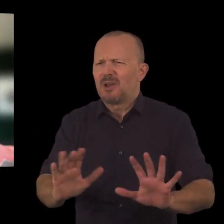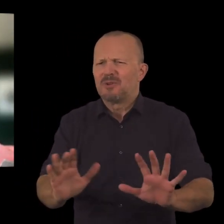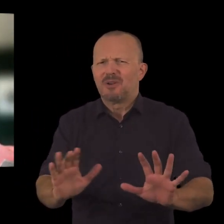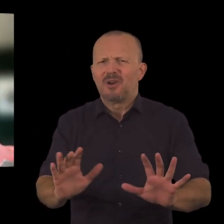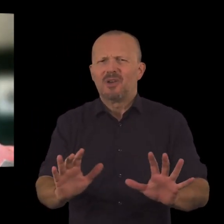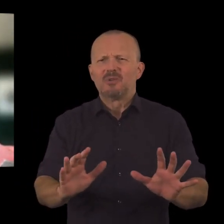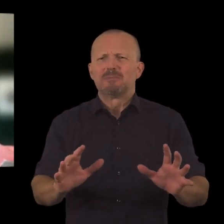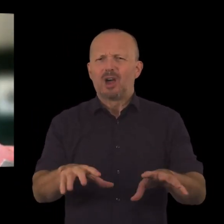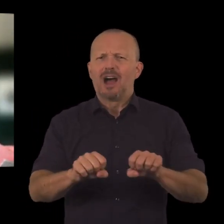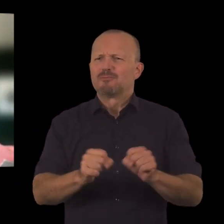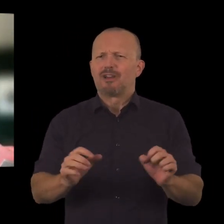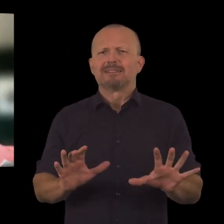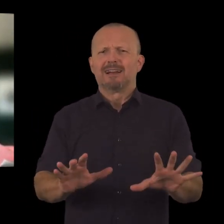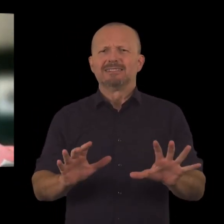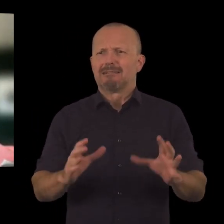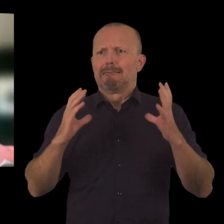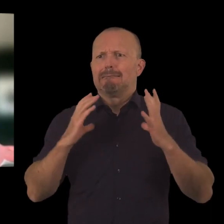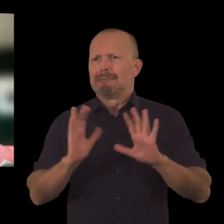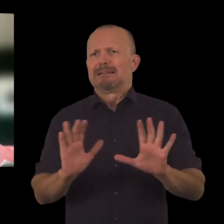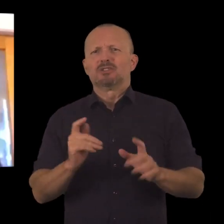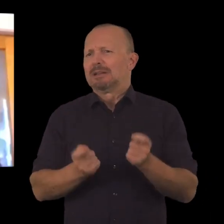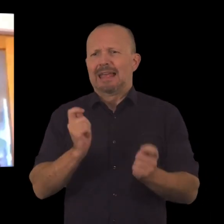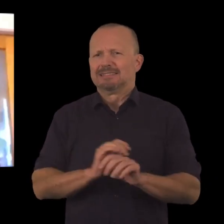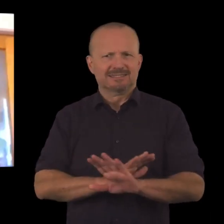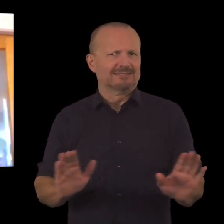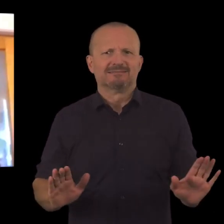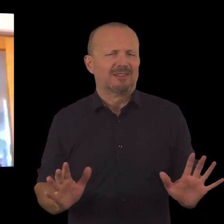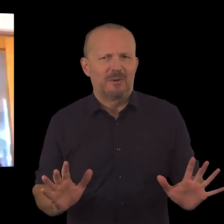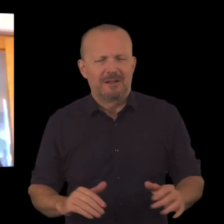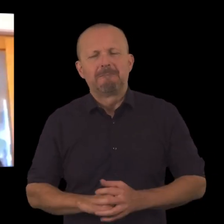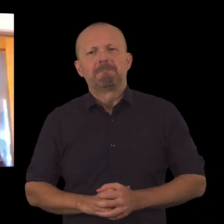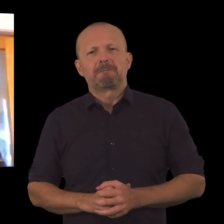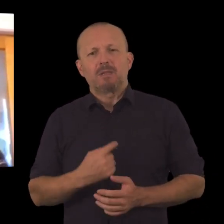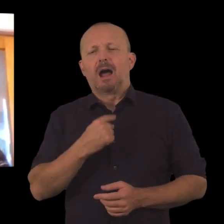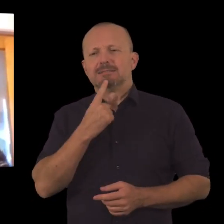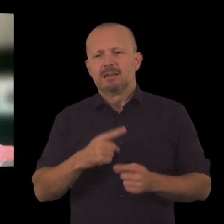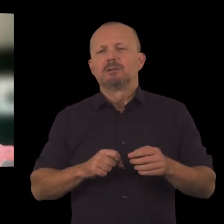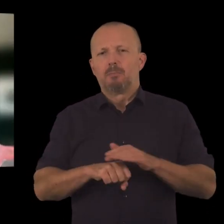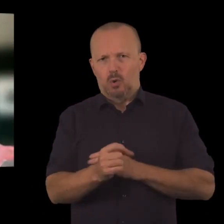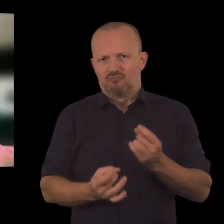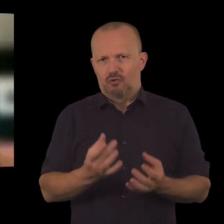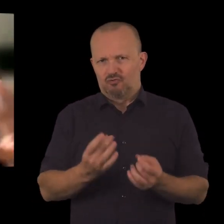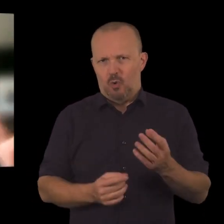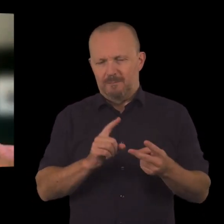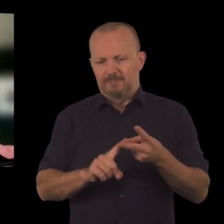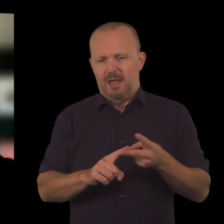Emily, do you want to guess my ones? I can't remember already. I'm so nervous. Oh, don't be nervous. Don't be